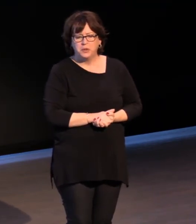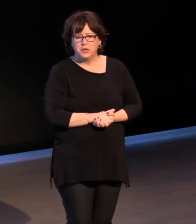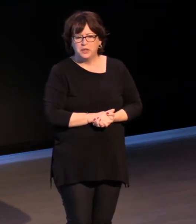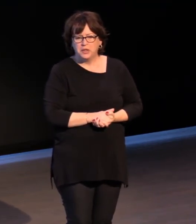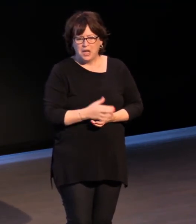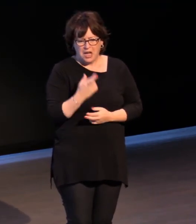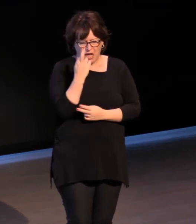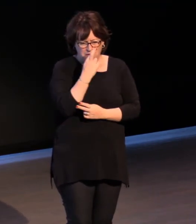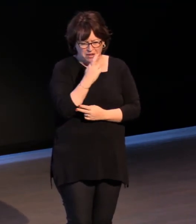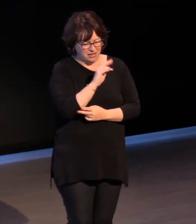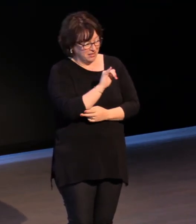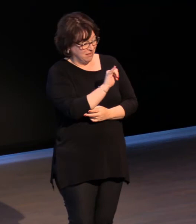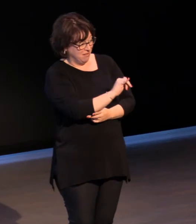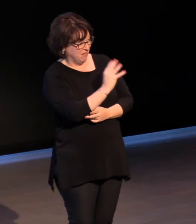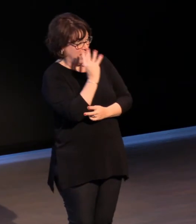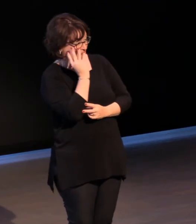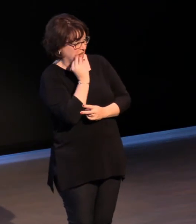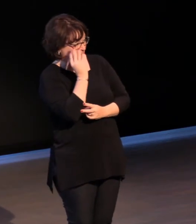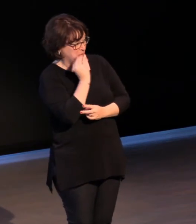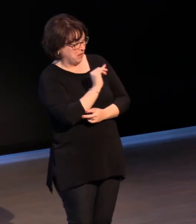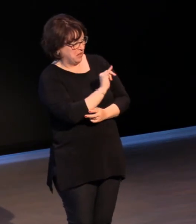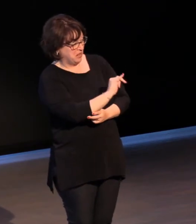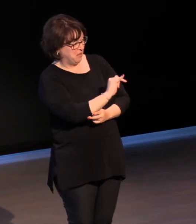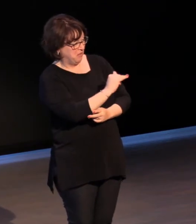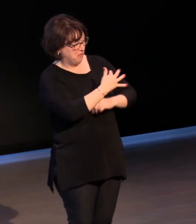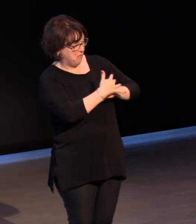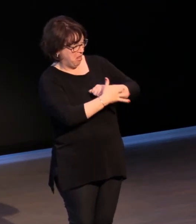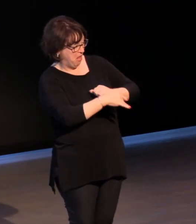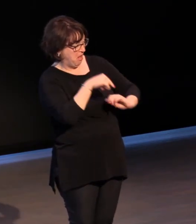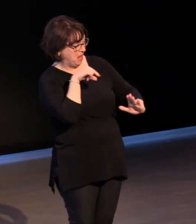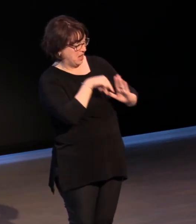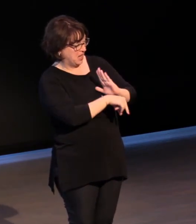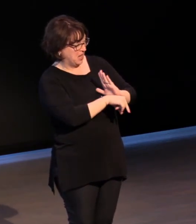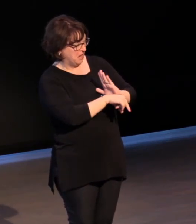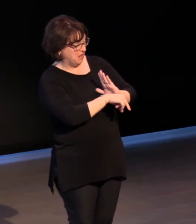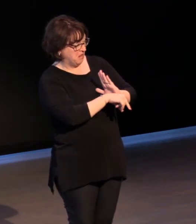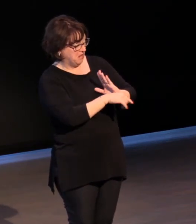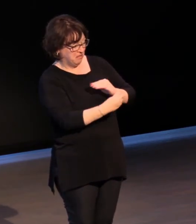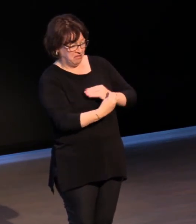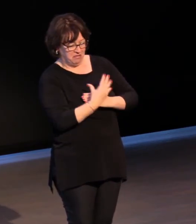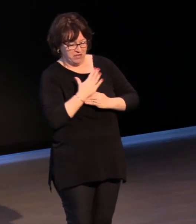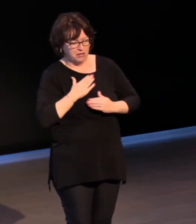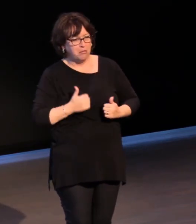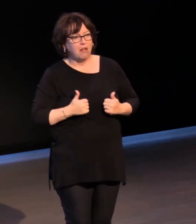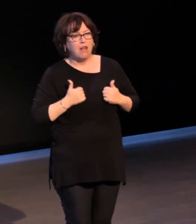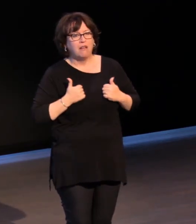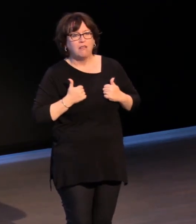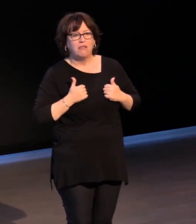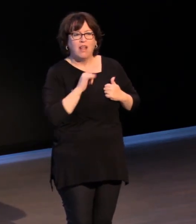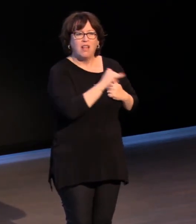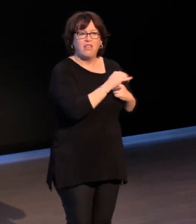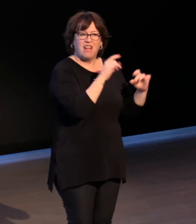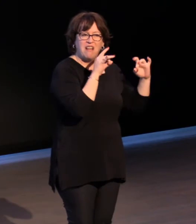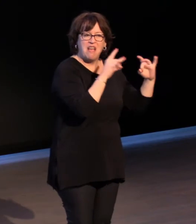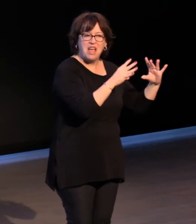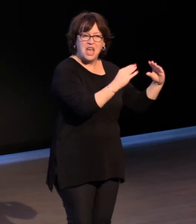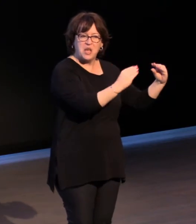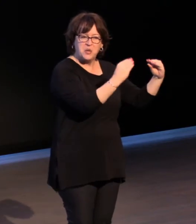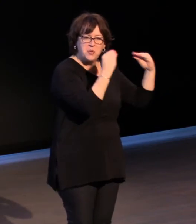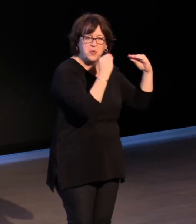was not what was killing us Rwandans, but a hatred that was taught for so long,